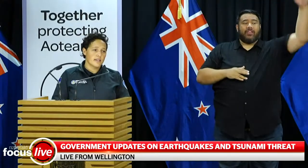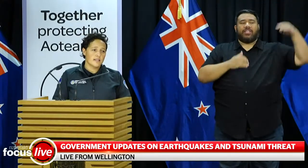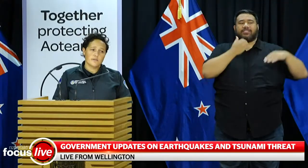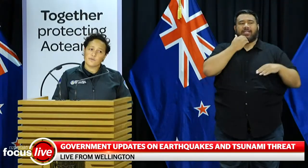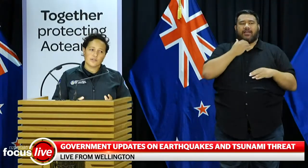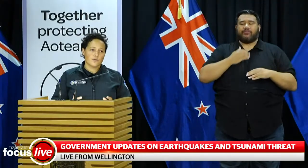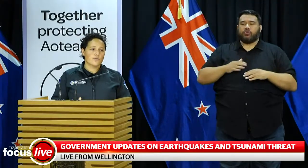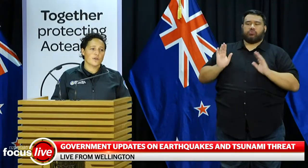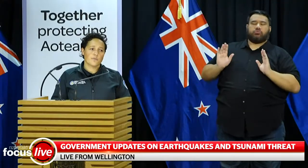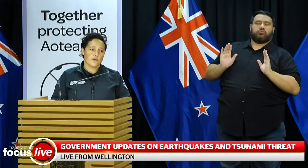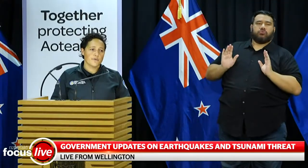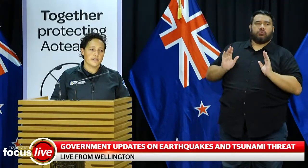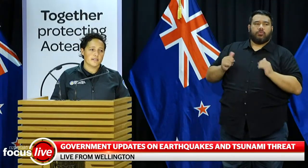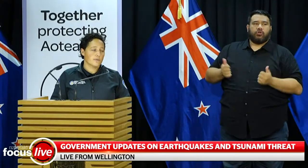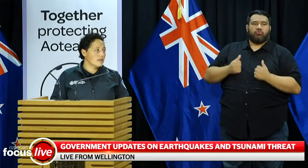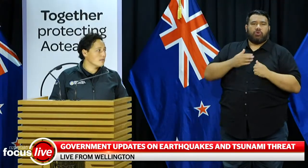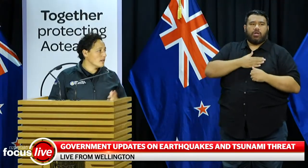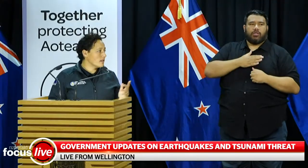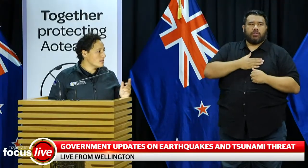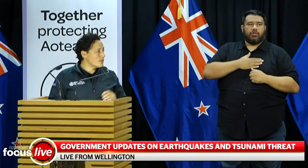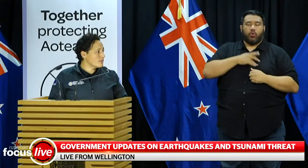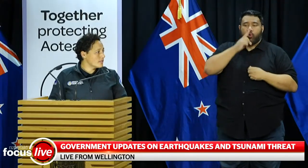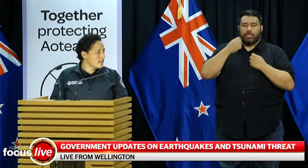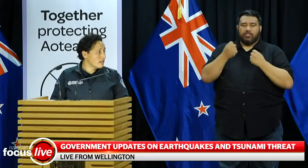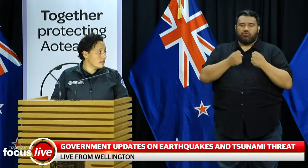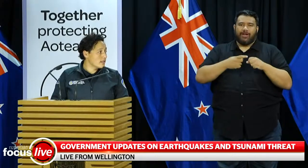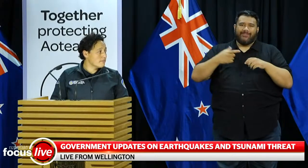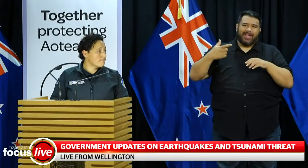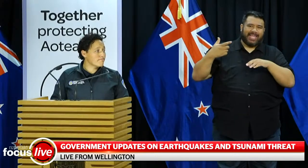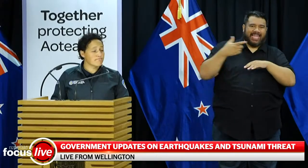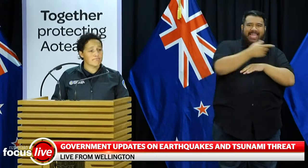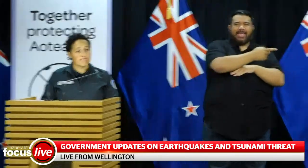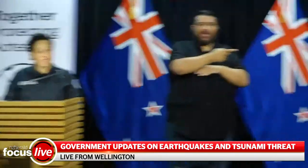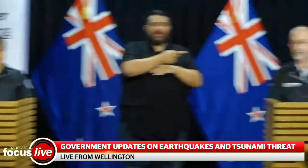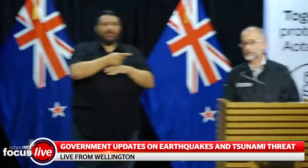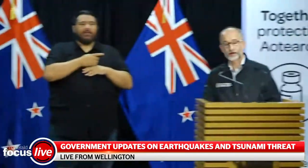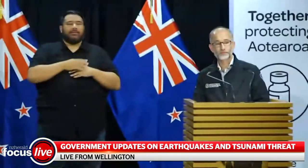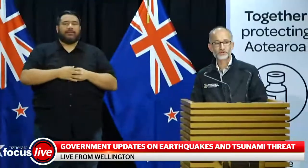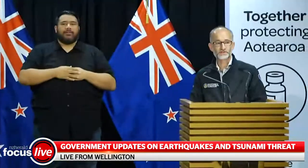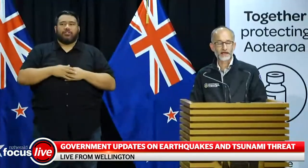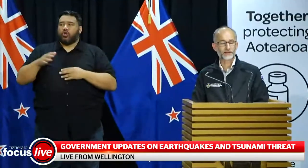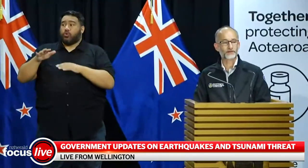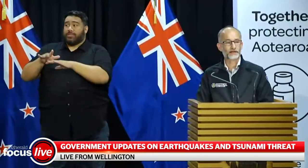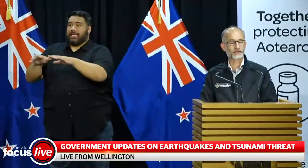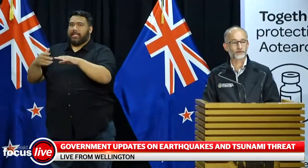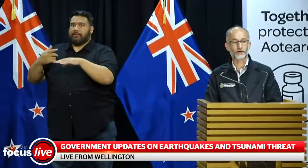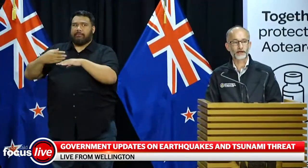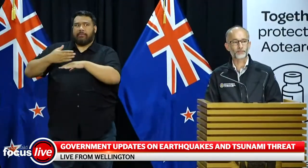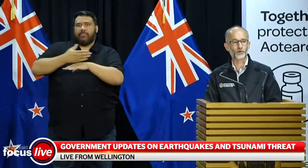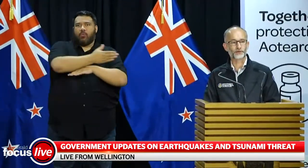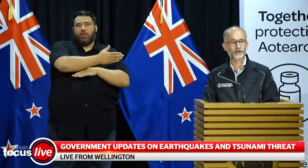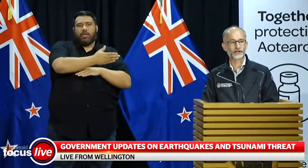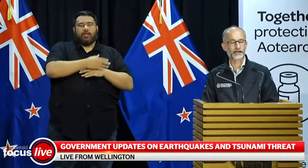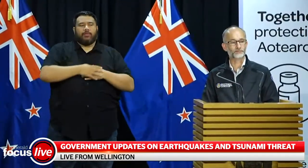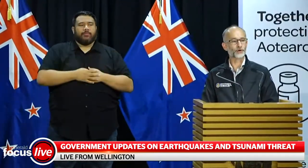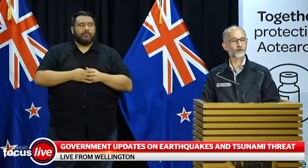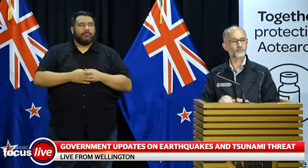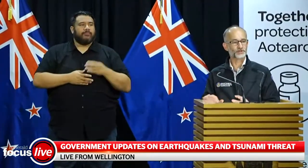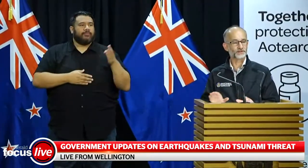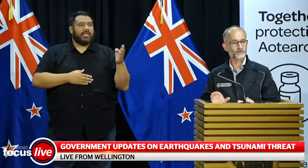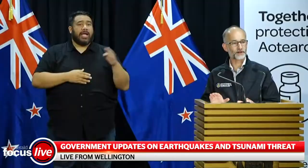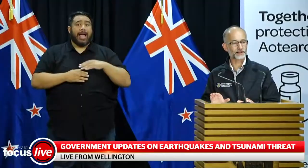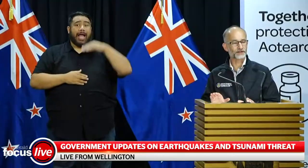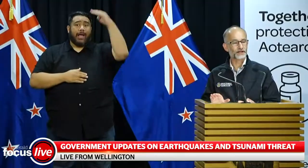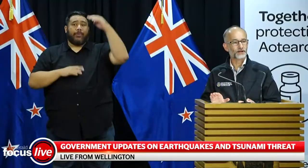are going inland, which is also appropriate as well. Did you want to add anything there? I would just add that going up or going inland,